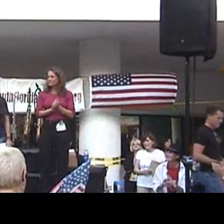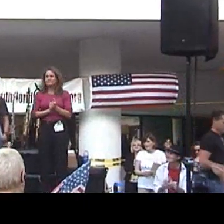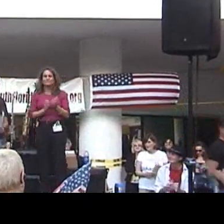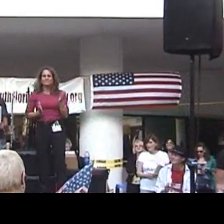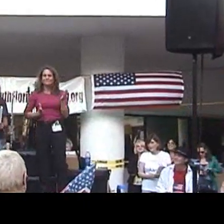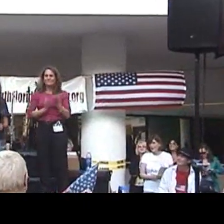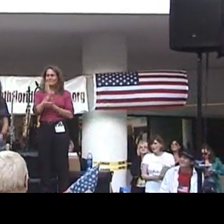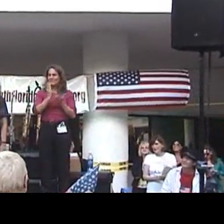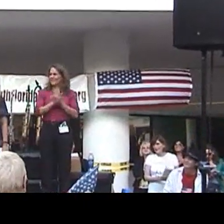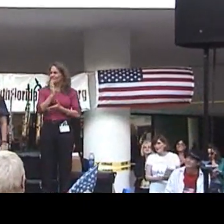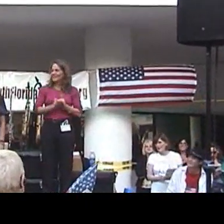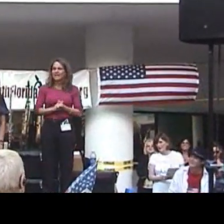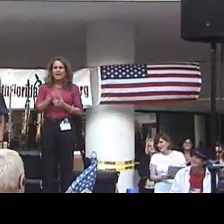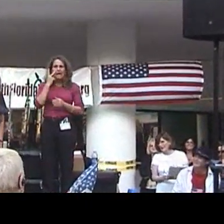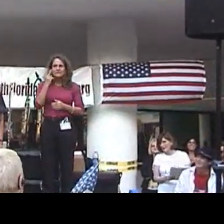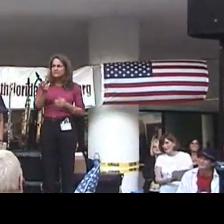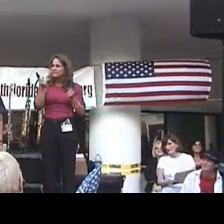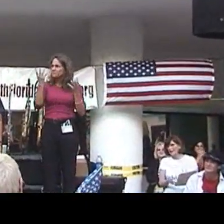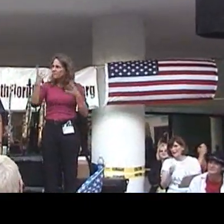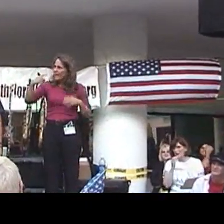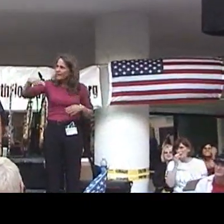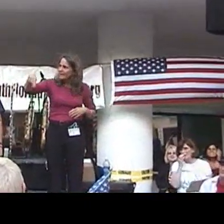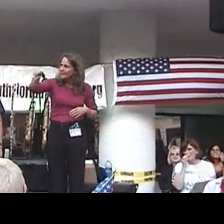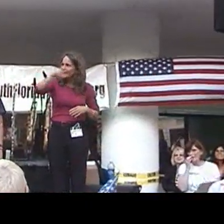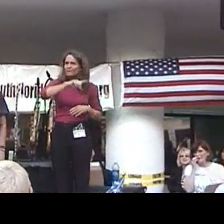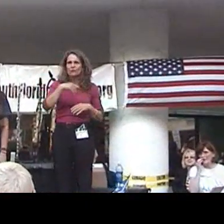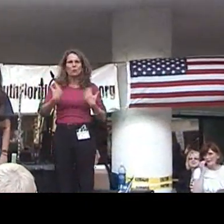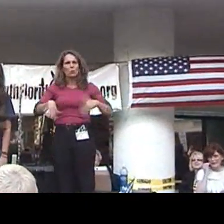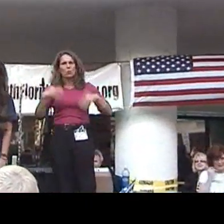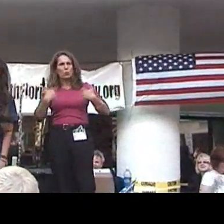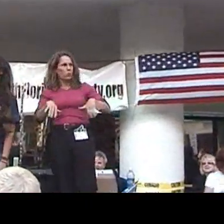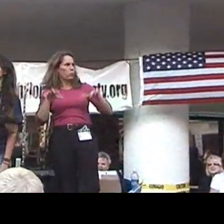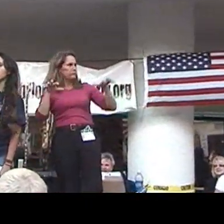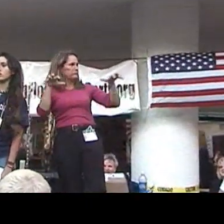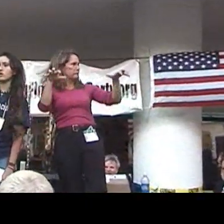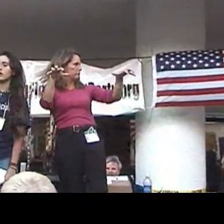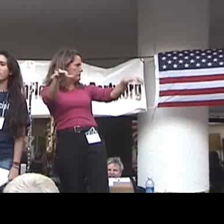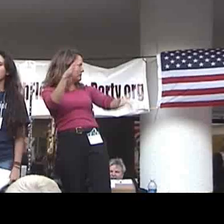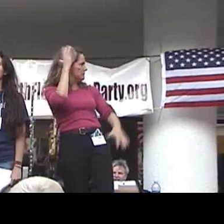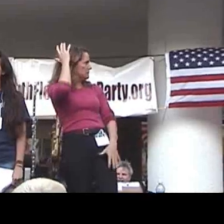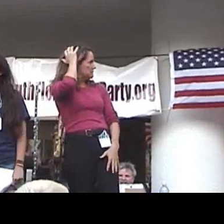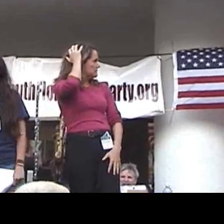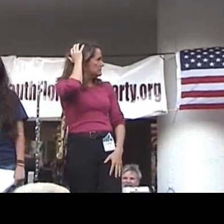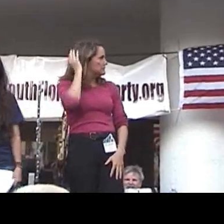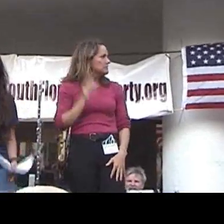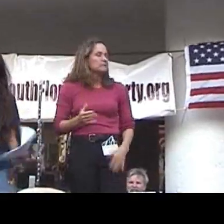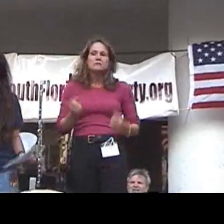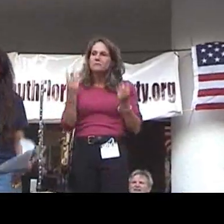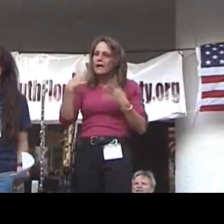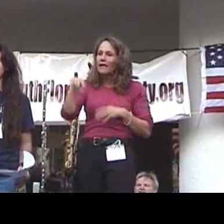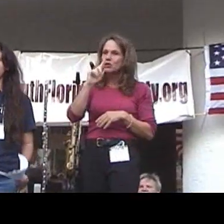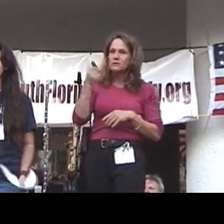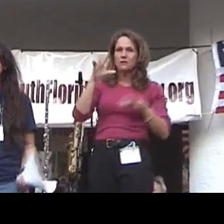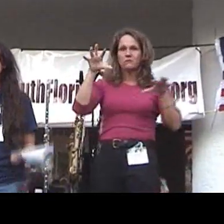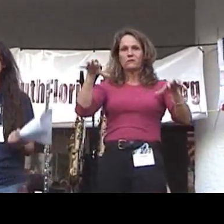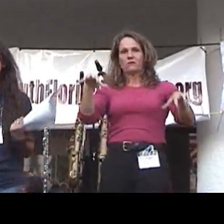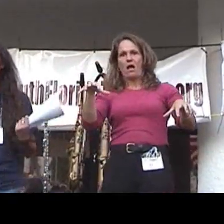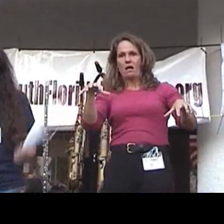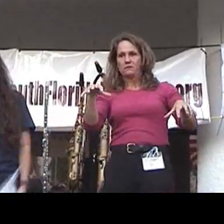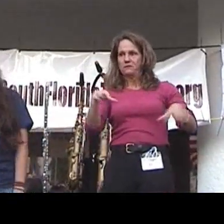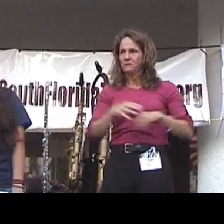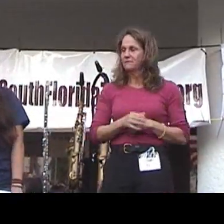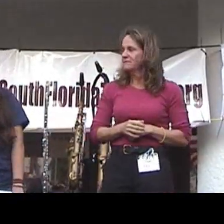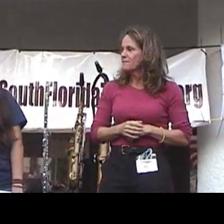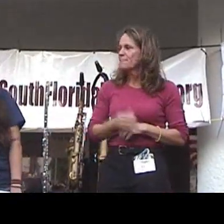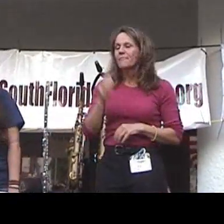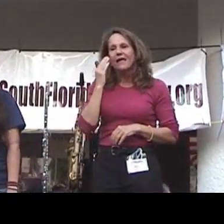Alright, I see a lot of you out there tonight, holy cow. A lot of you looked a little shocked. I